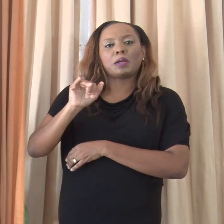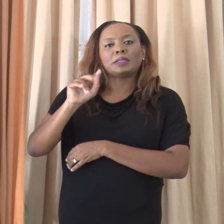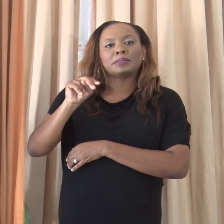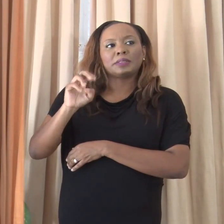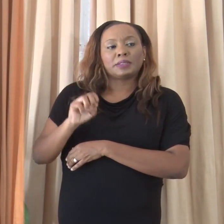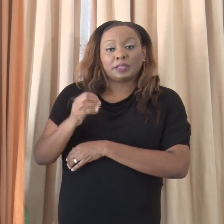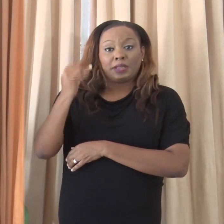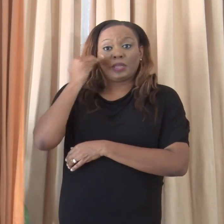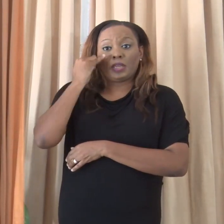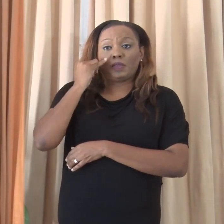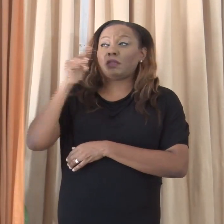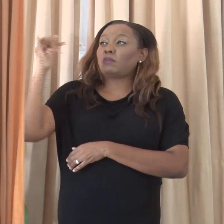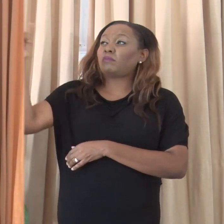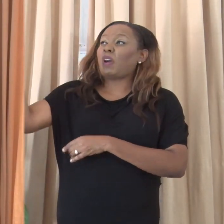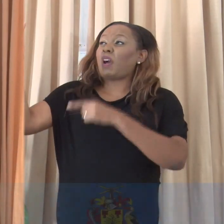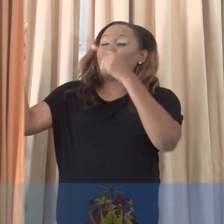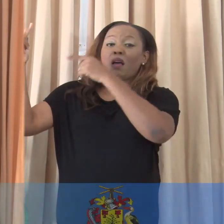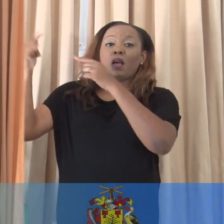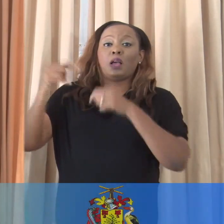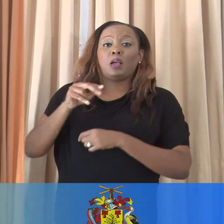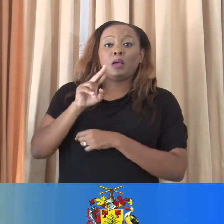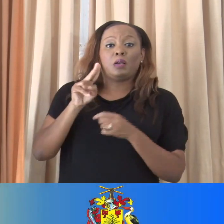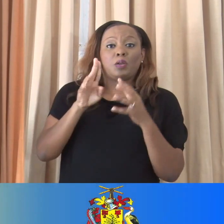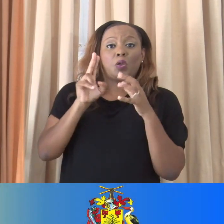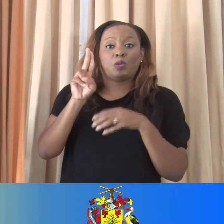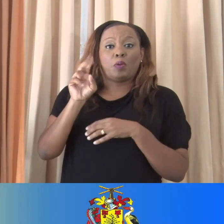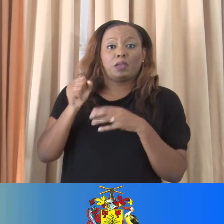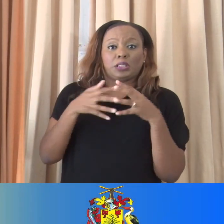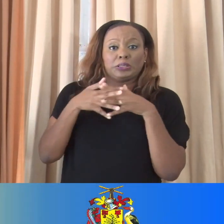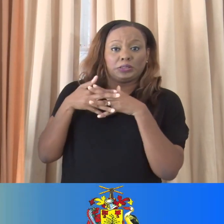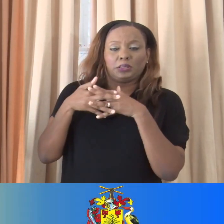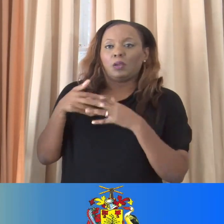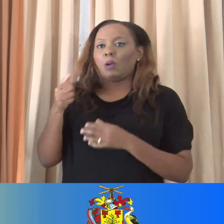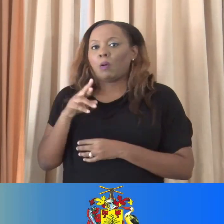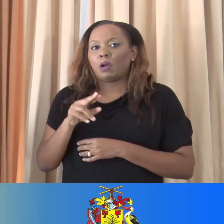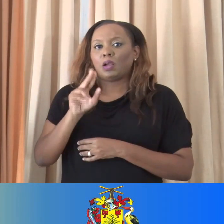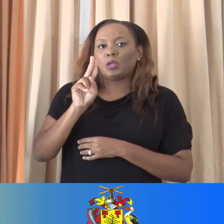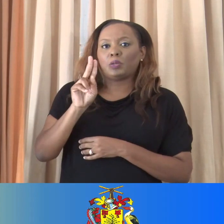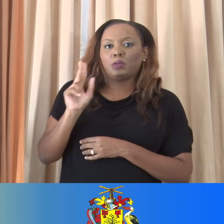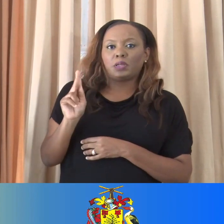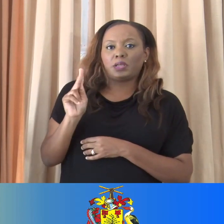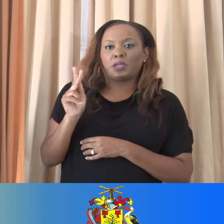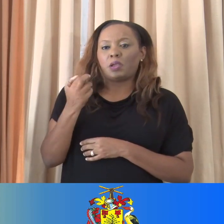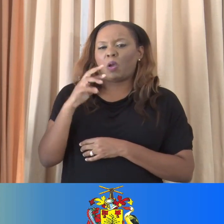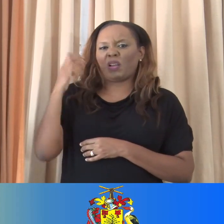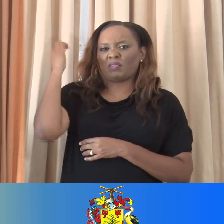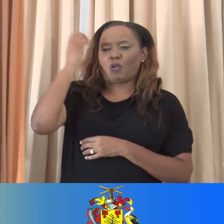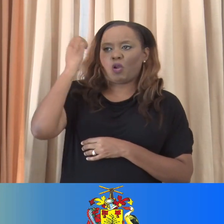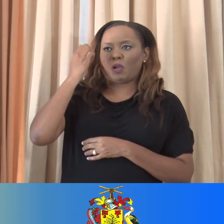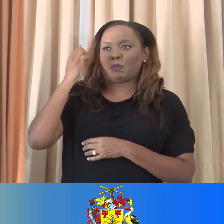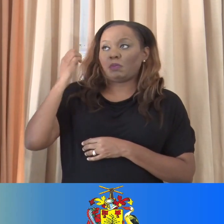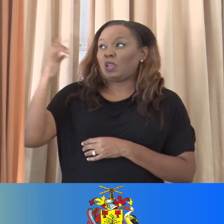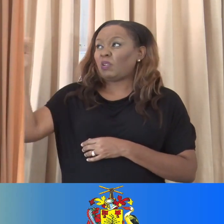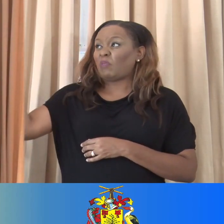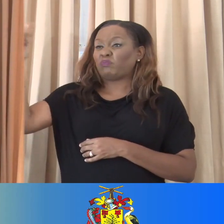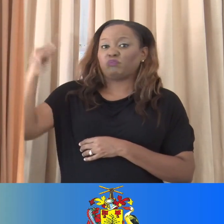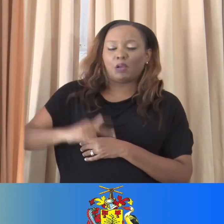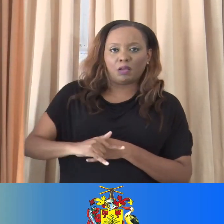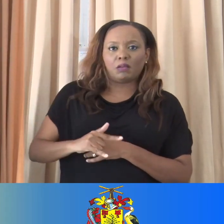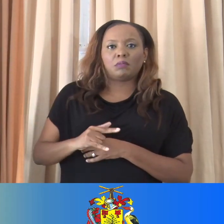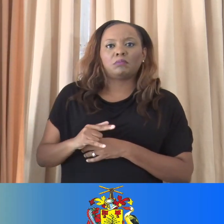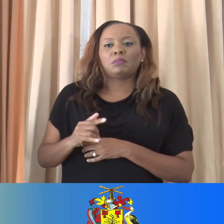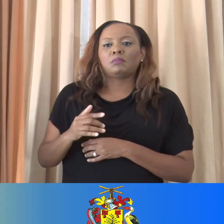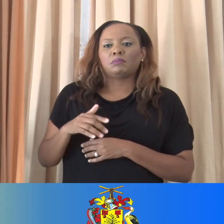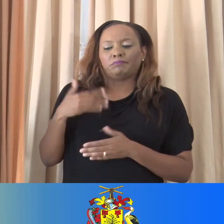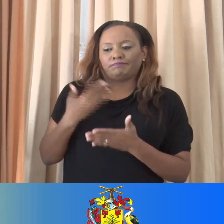in the United States of America, in the United Kingdom, or on continental Europe. Almost immediately as